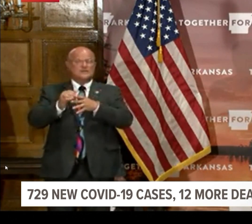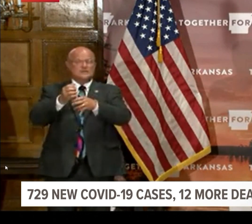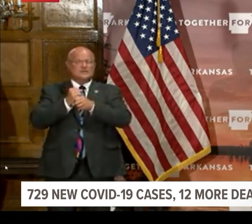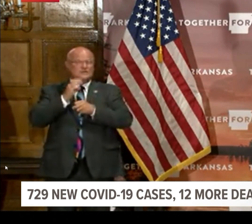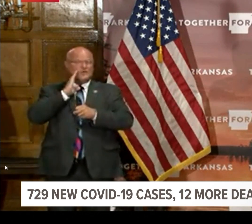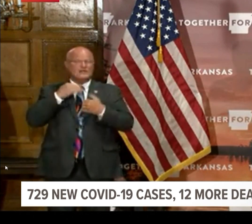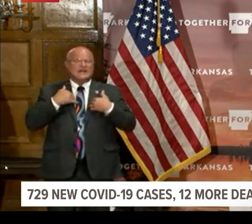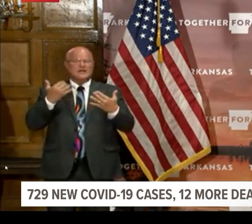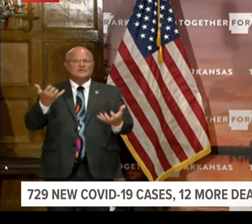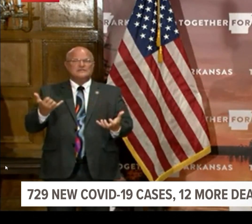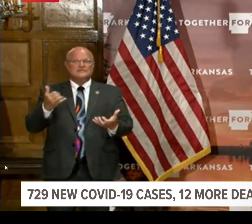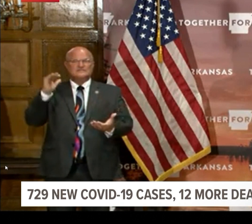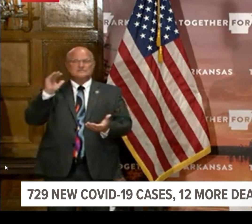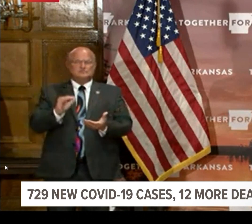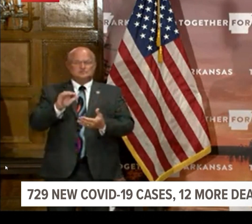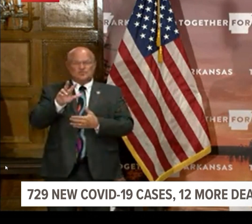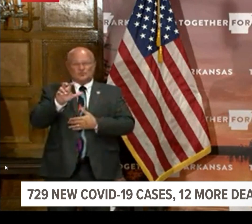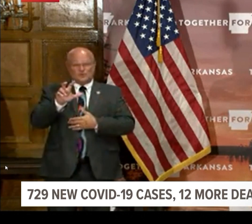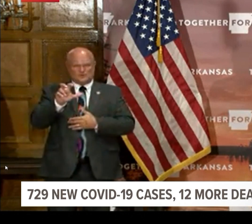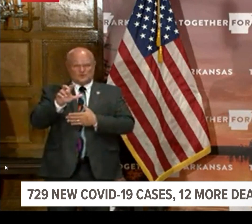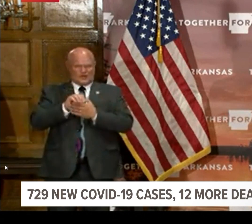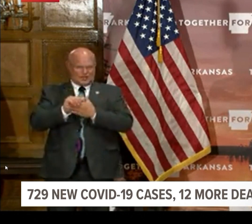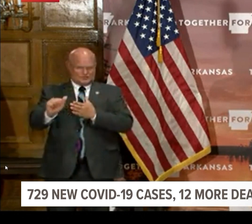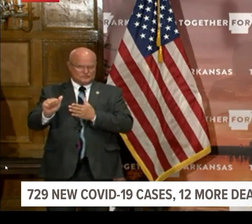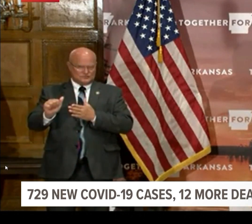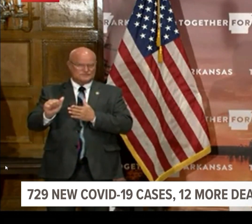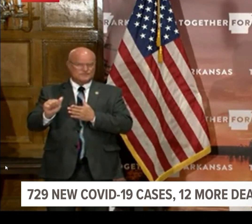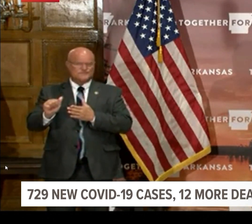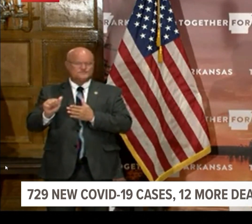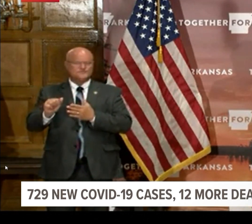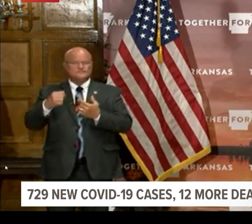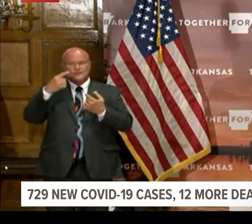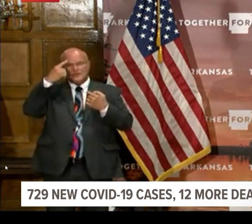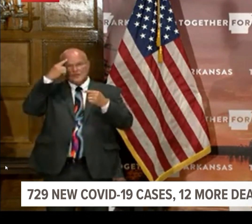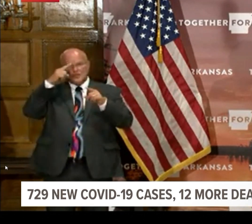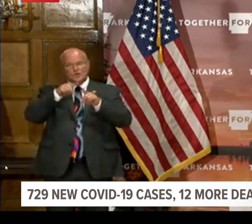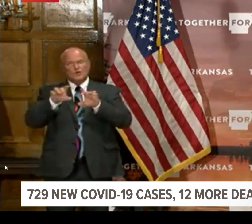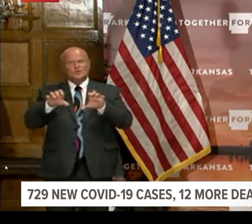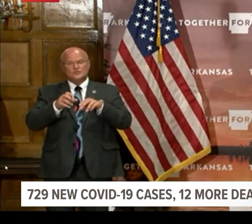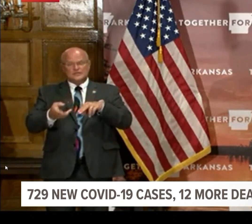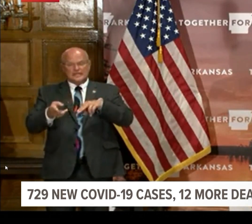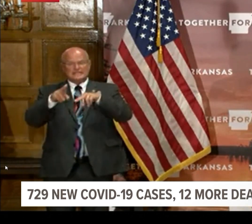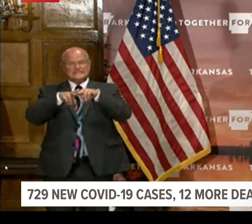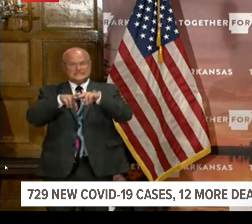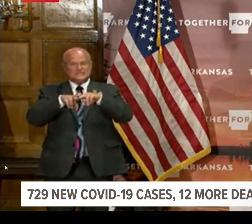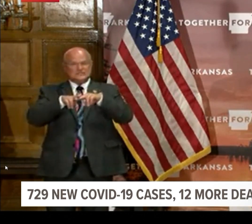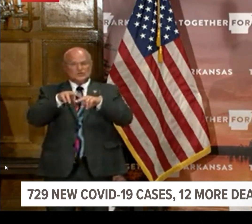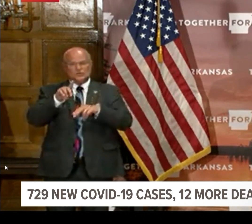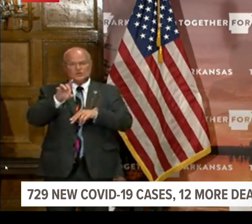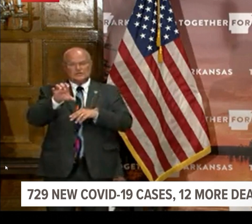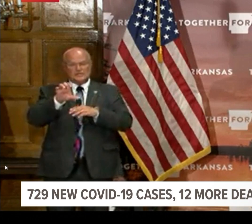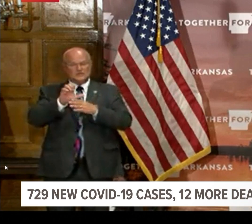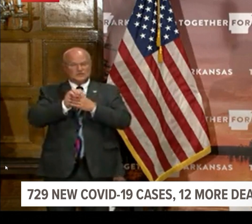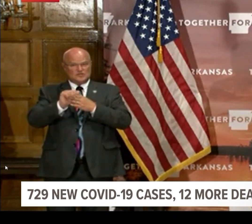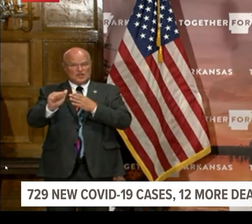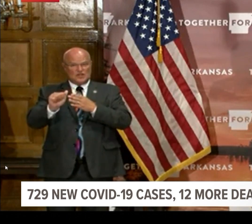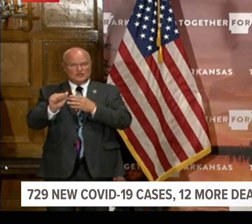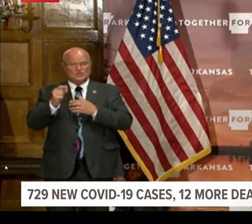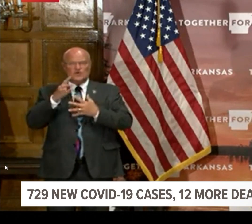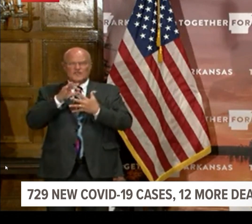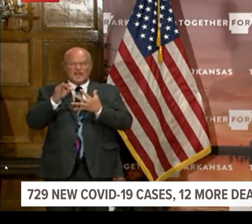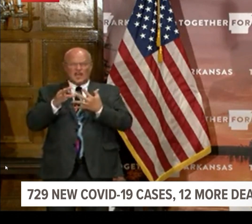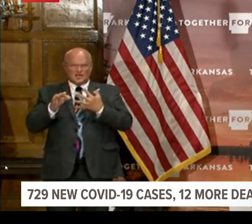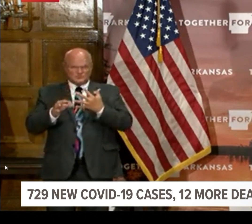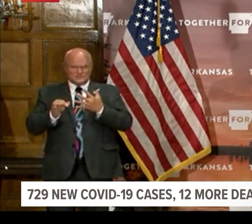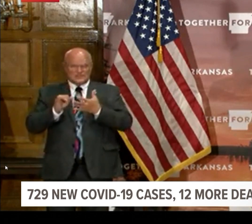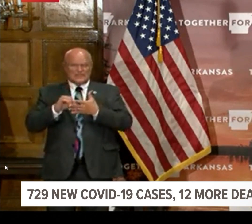it will just now receive a reduced amount at $300. In order to do the additional $100, as was one of the options through